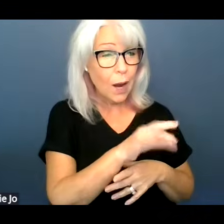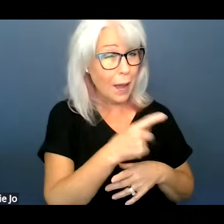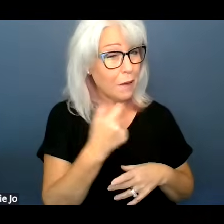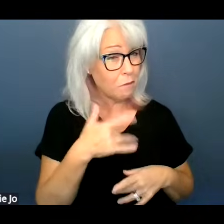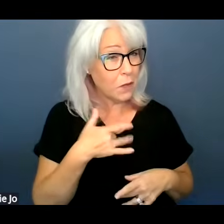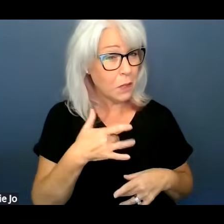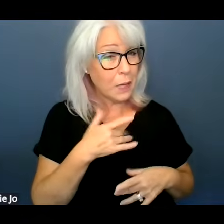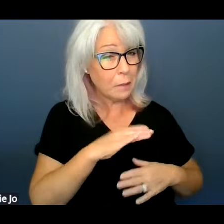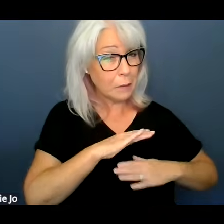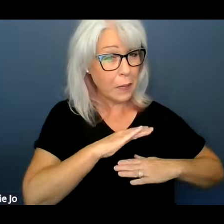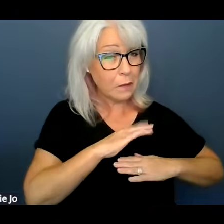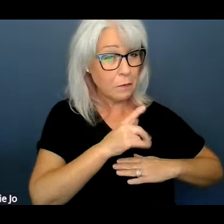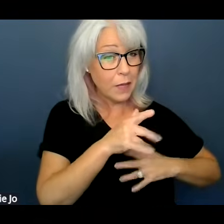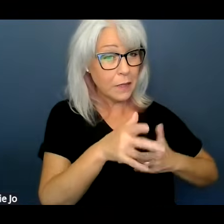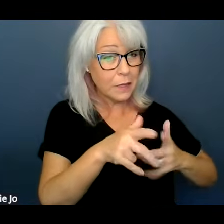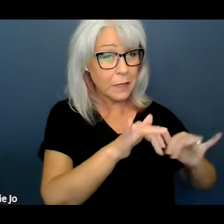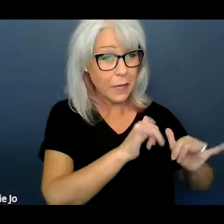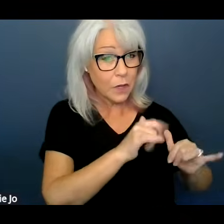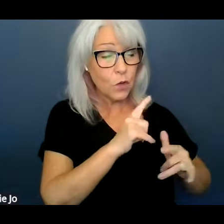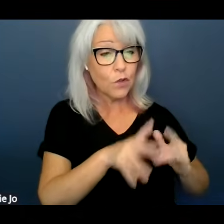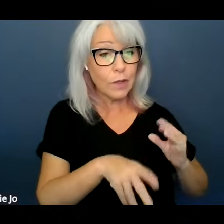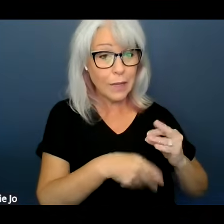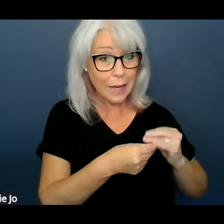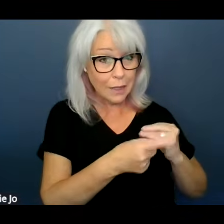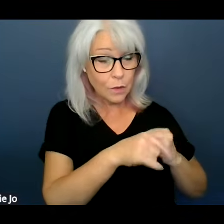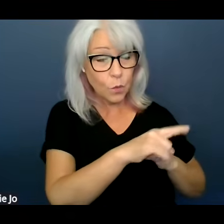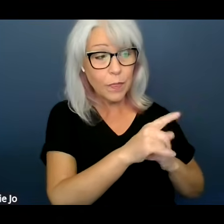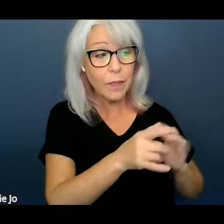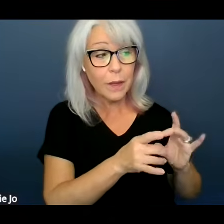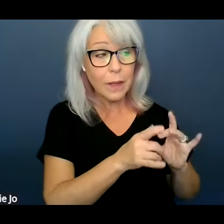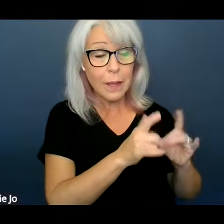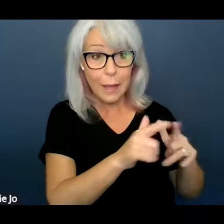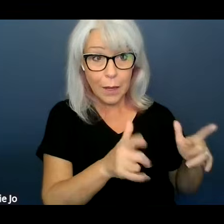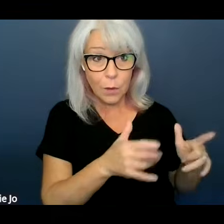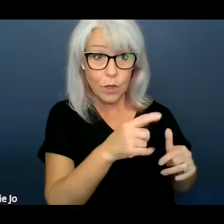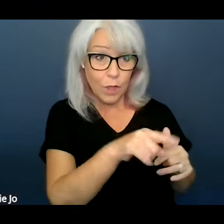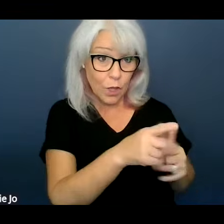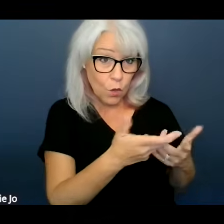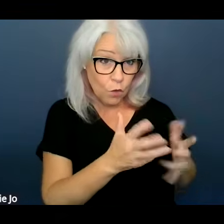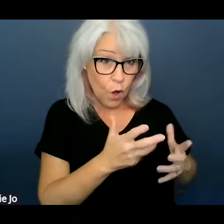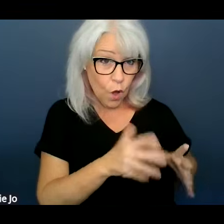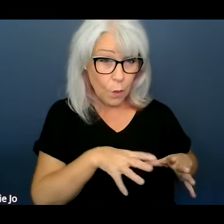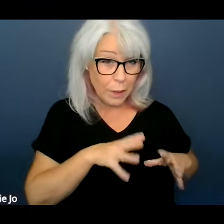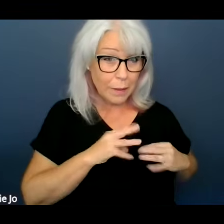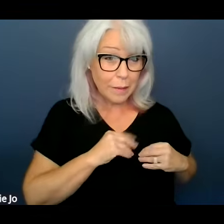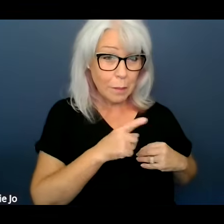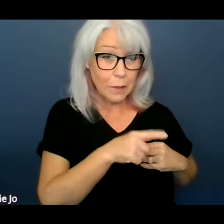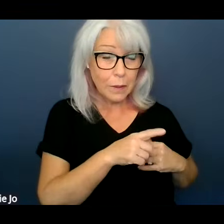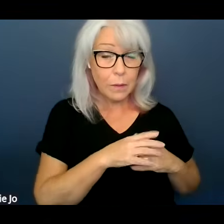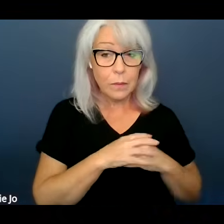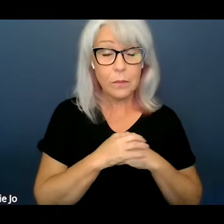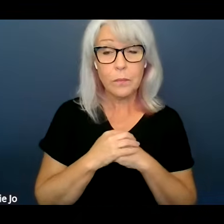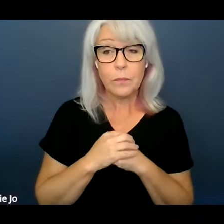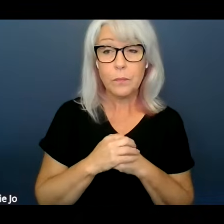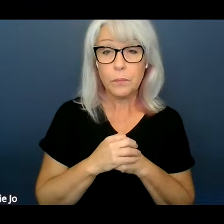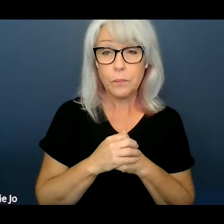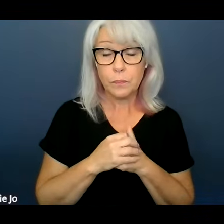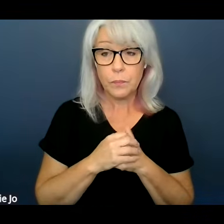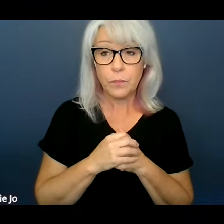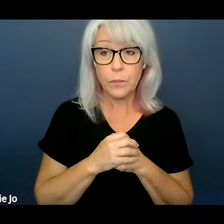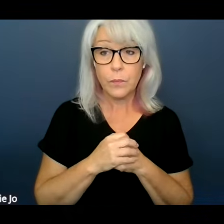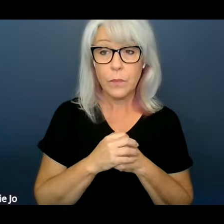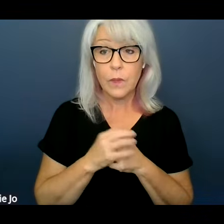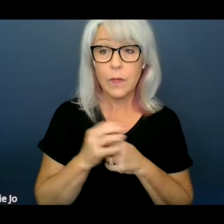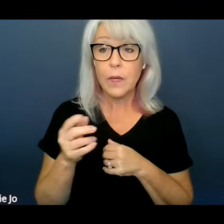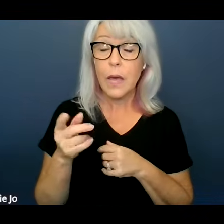on the language and is consistent with what you all have already actually adopted, with, I would say, the amendment that